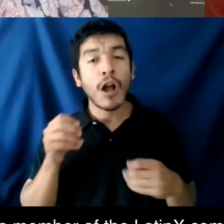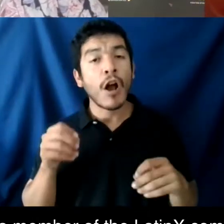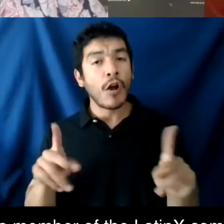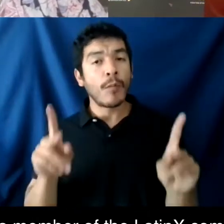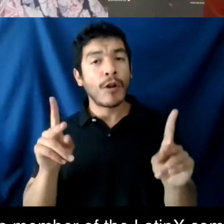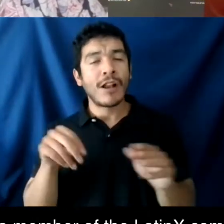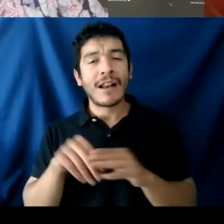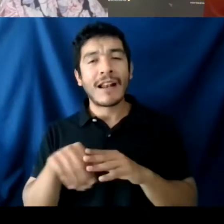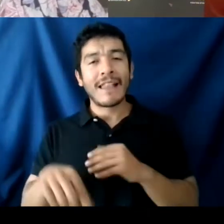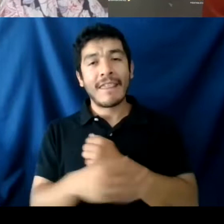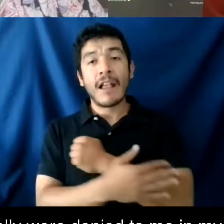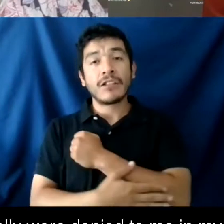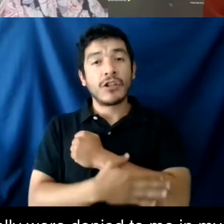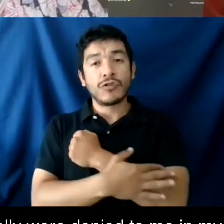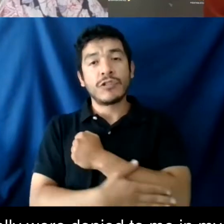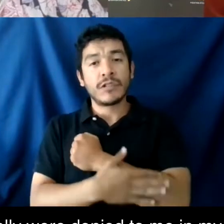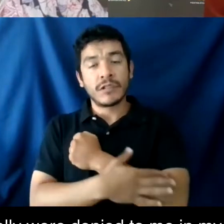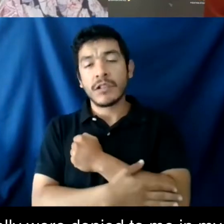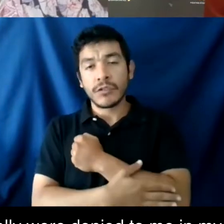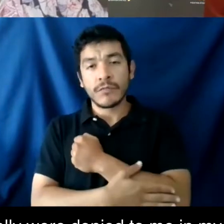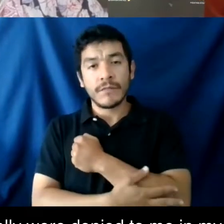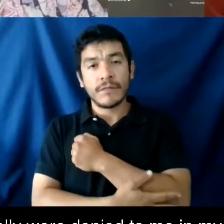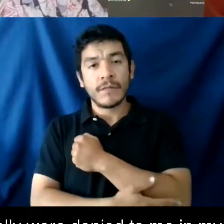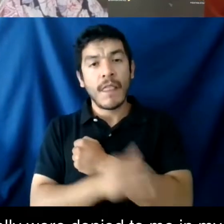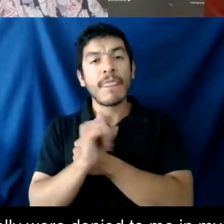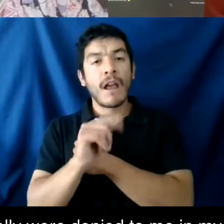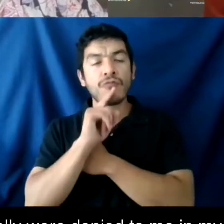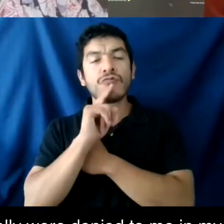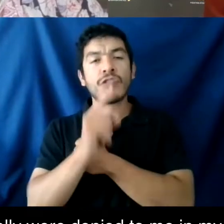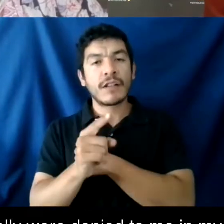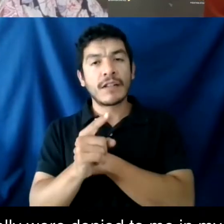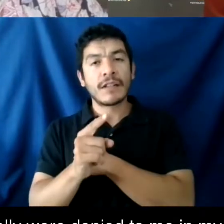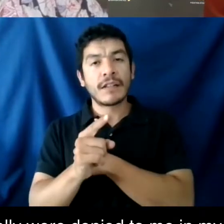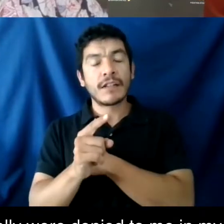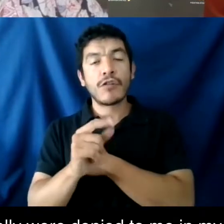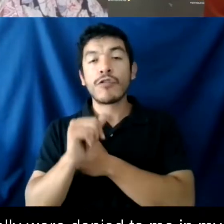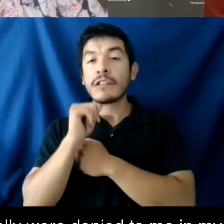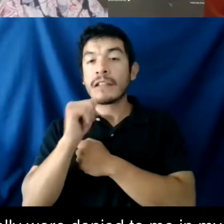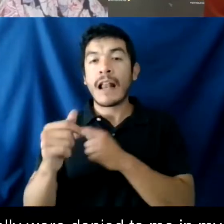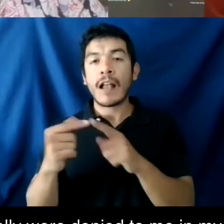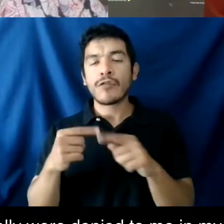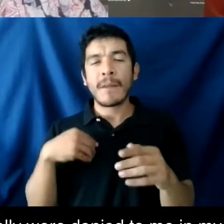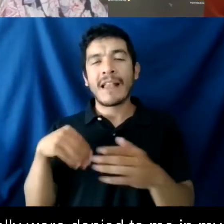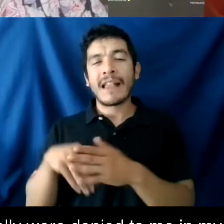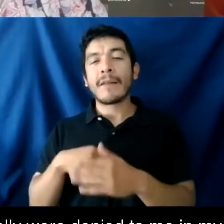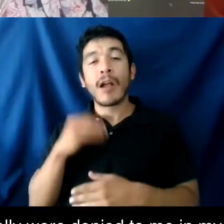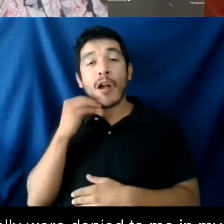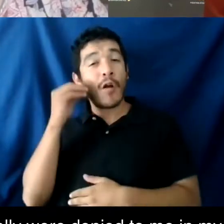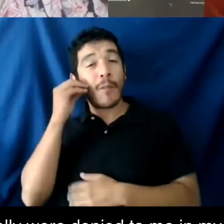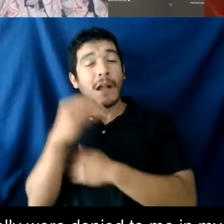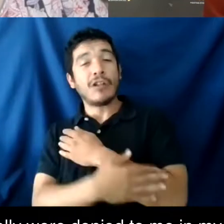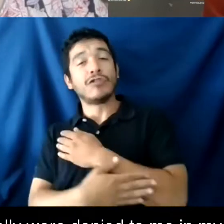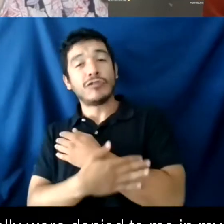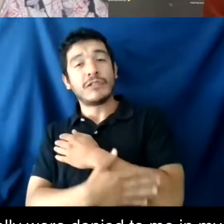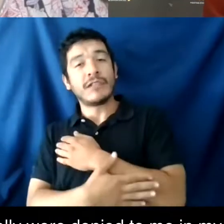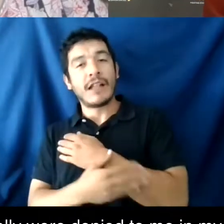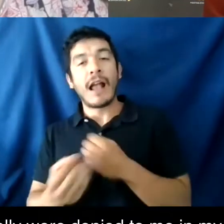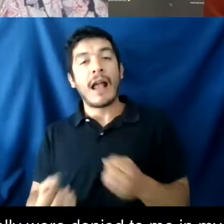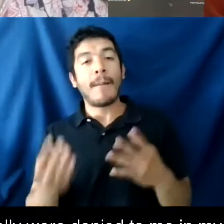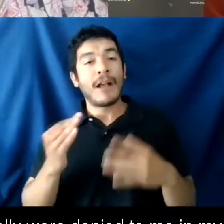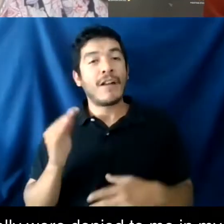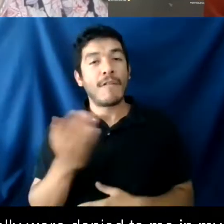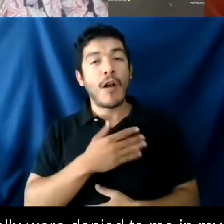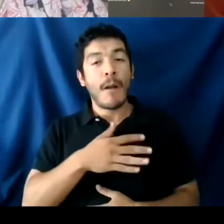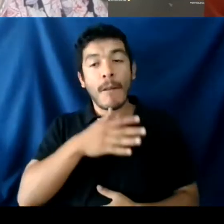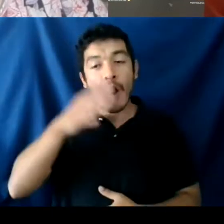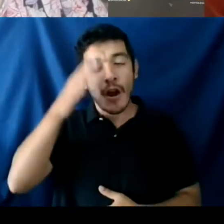opportunities in this country that really were denied to me in my home country. And many of our parents